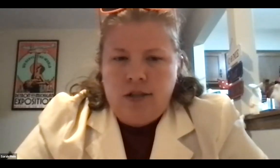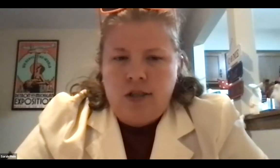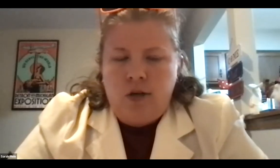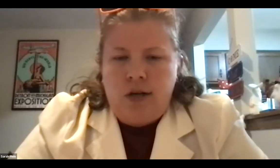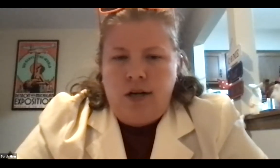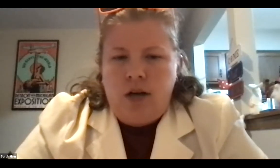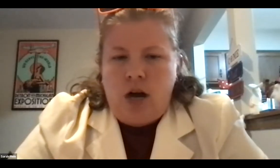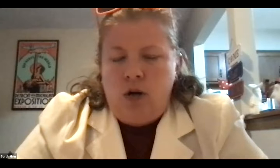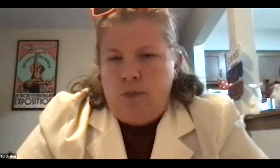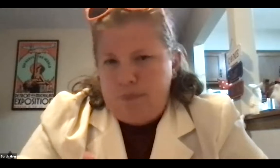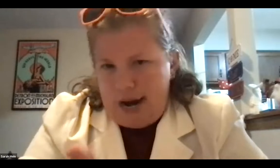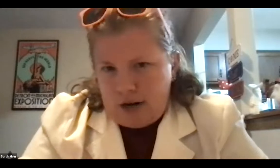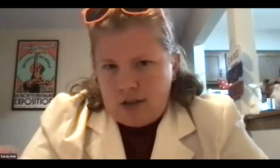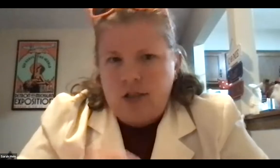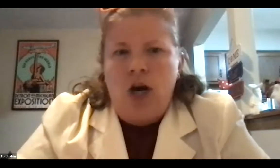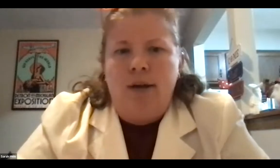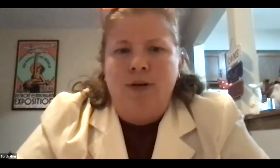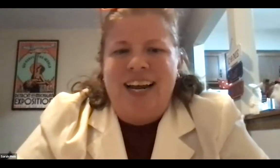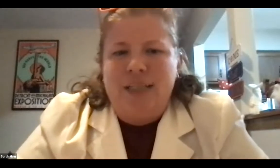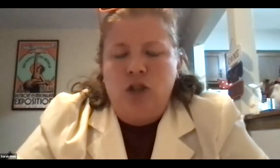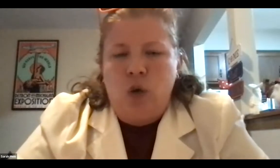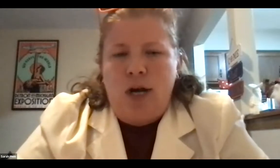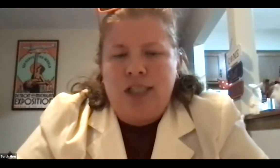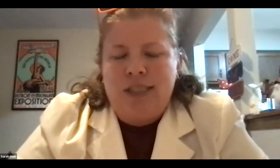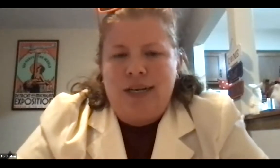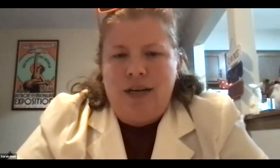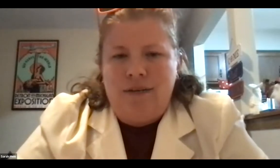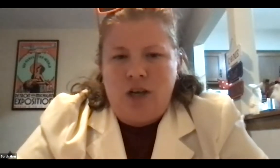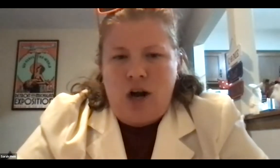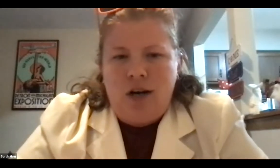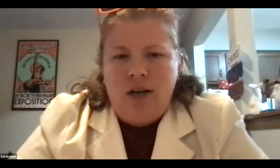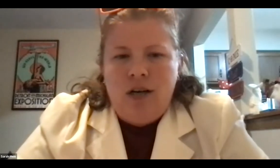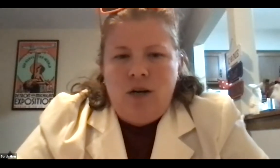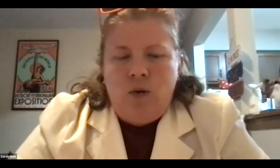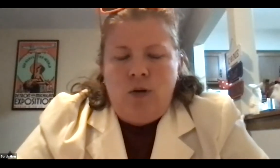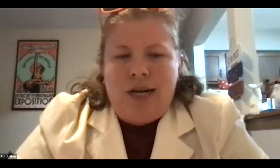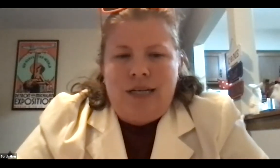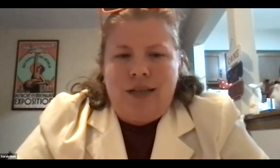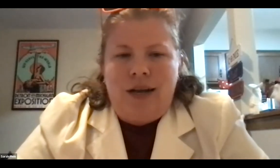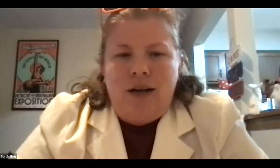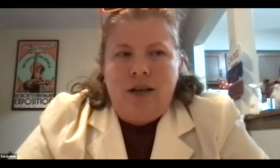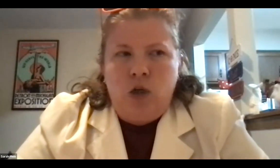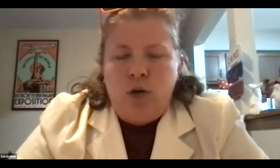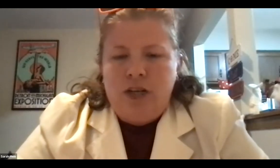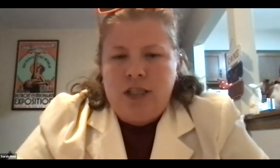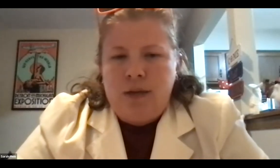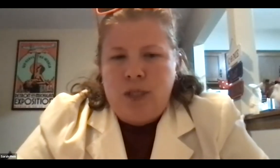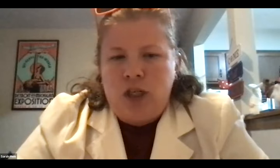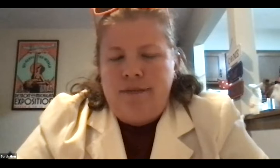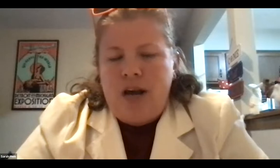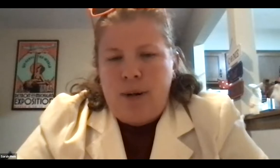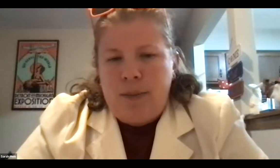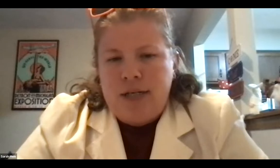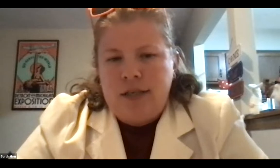talk so that our panelists are able to answer your questions at the end of the talk. We would like to thank the University